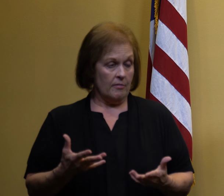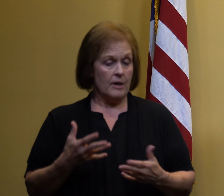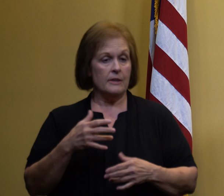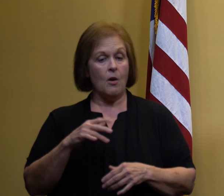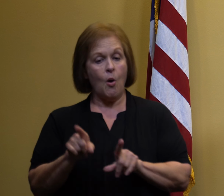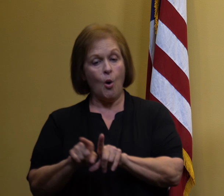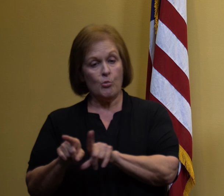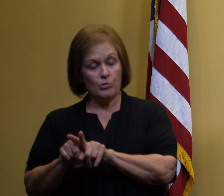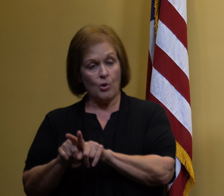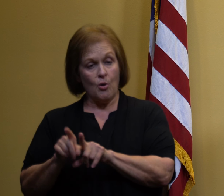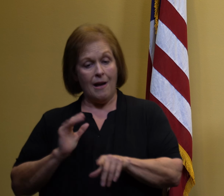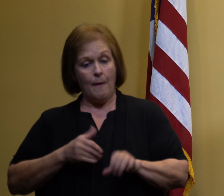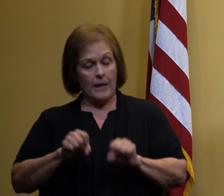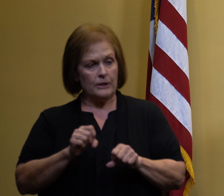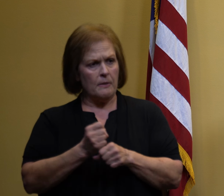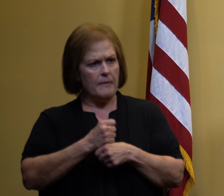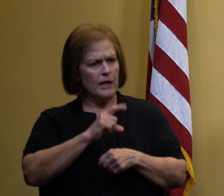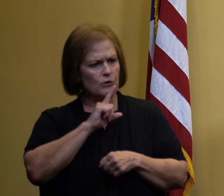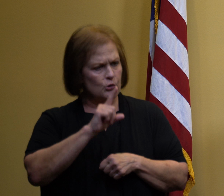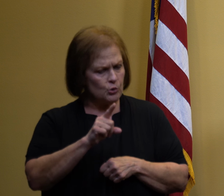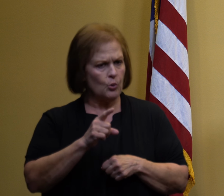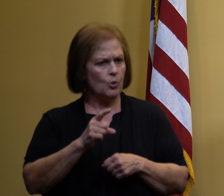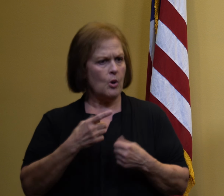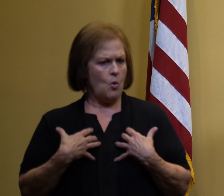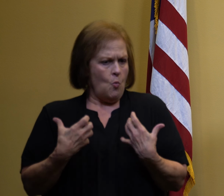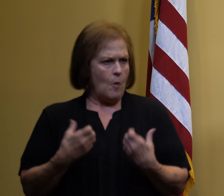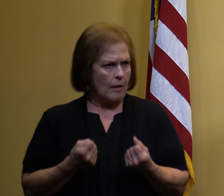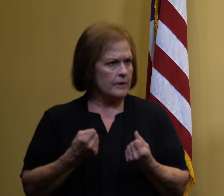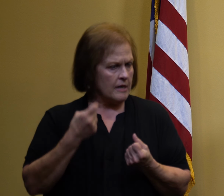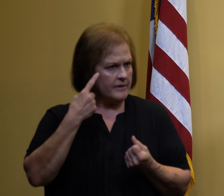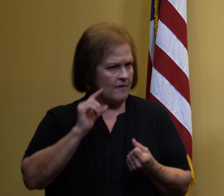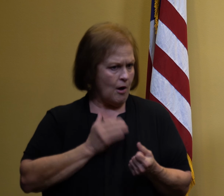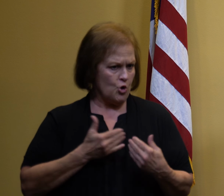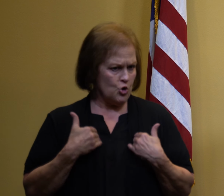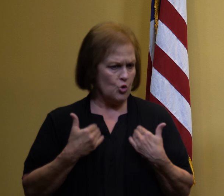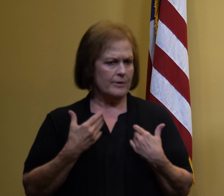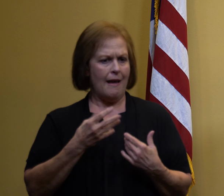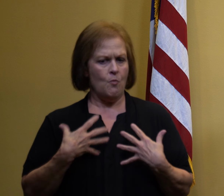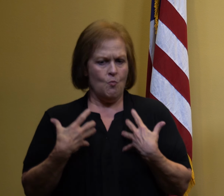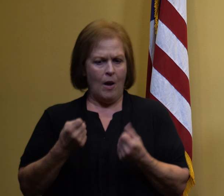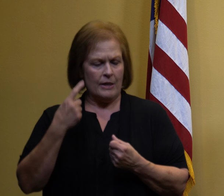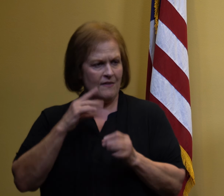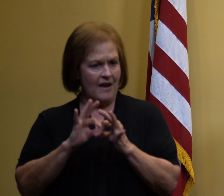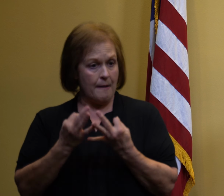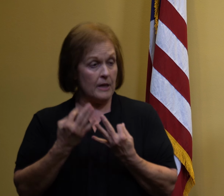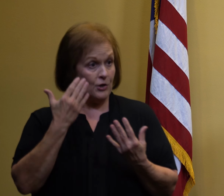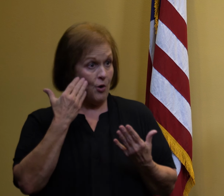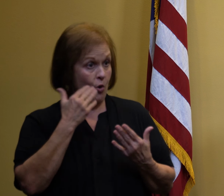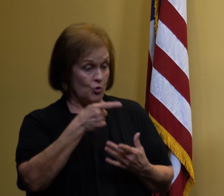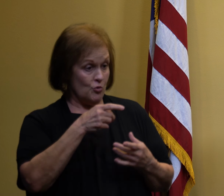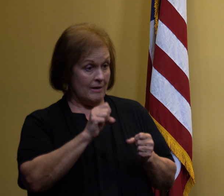our ability to ensure wellness across the board for our youth as well as our families. It's like you can get your foot in the